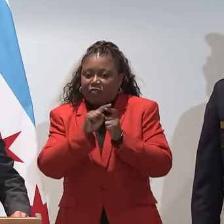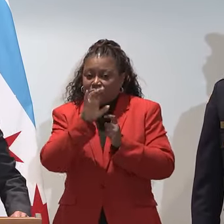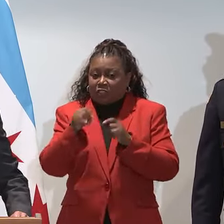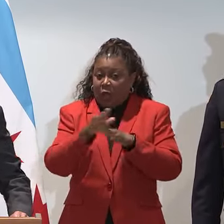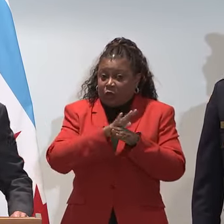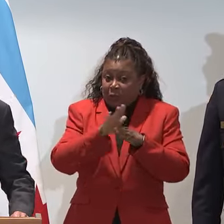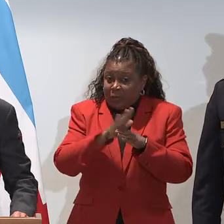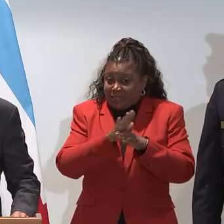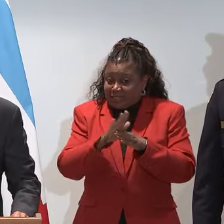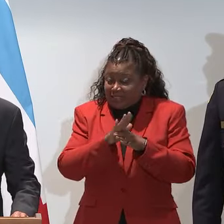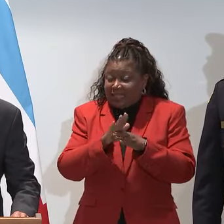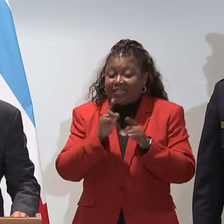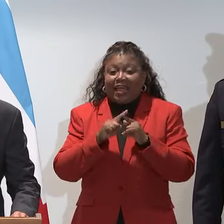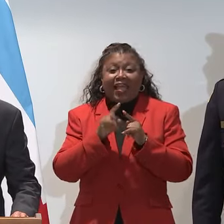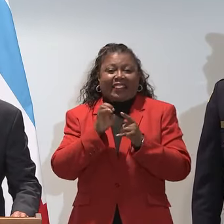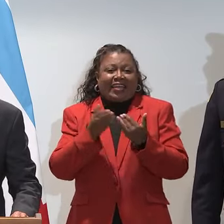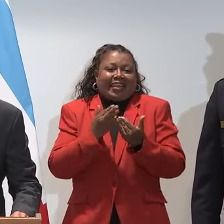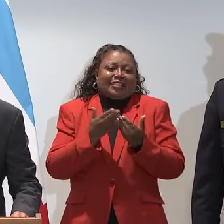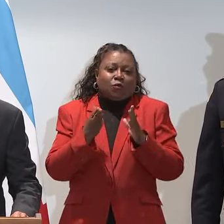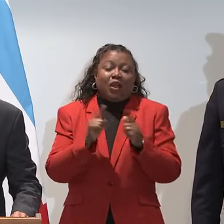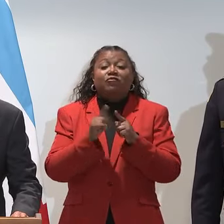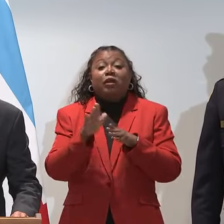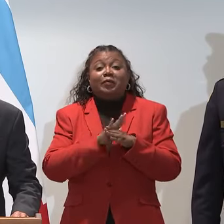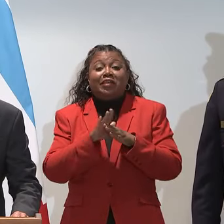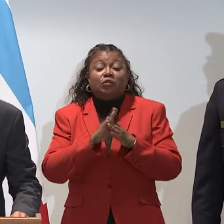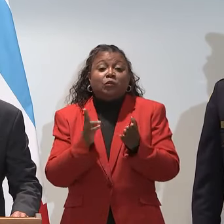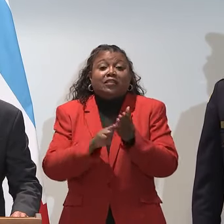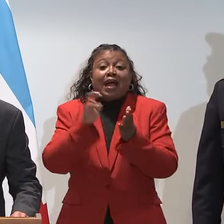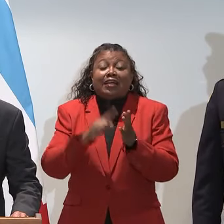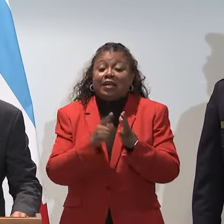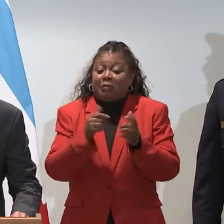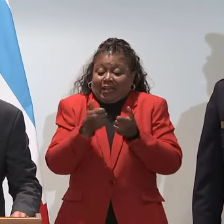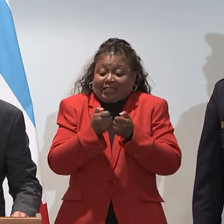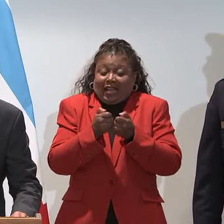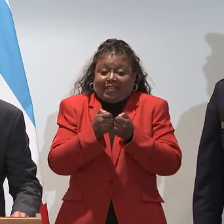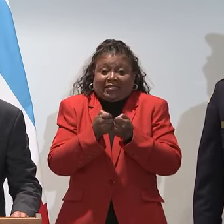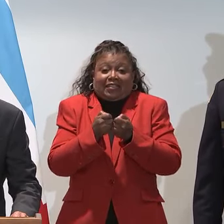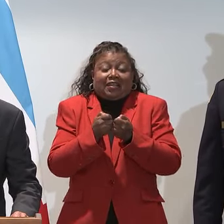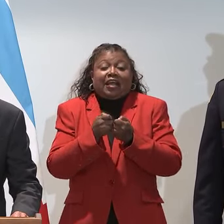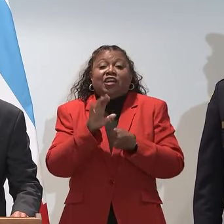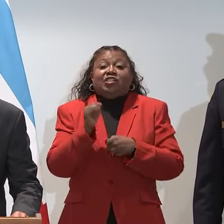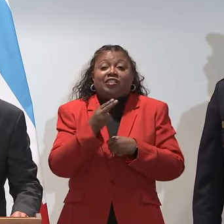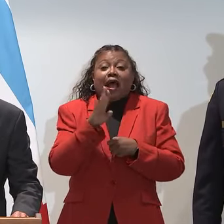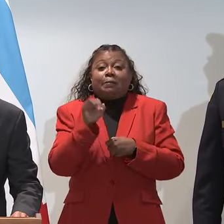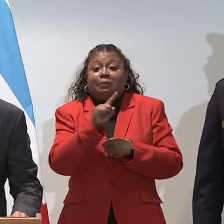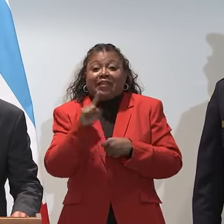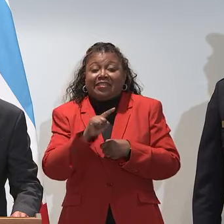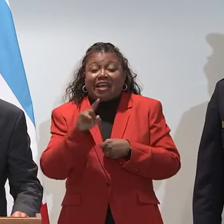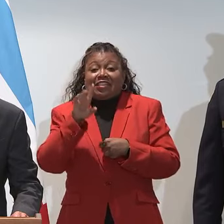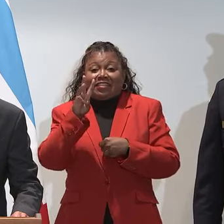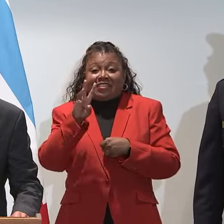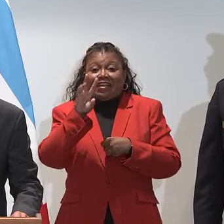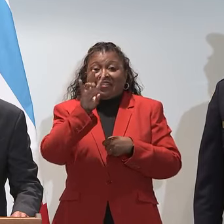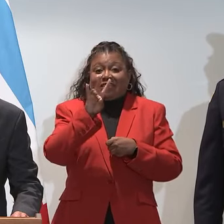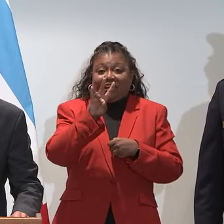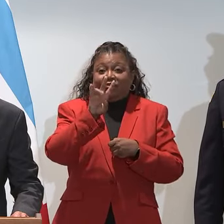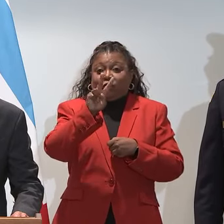Chicago businesses, and the easiest way for businesses to sign up is by texting ShyBiz to